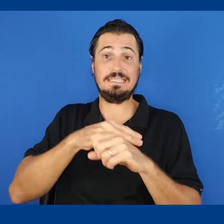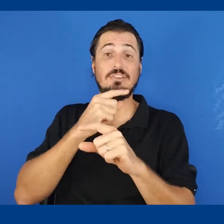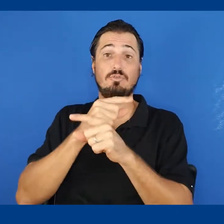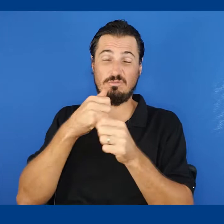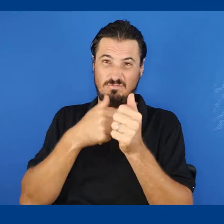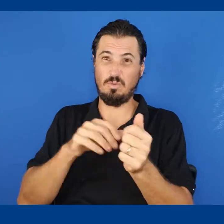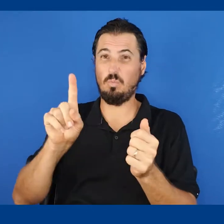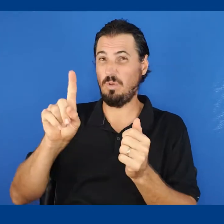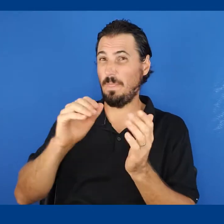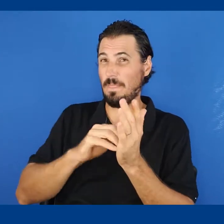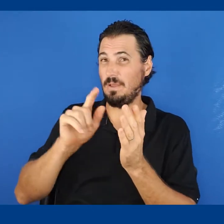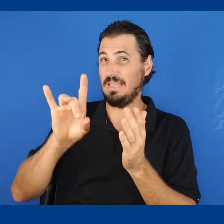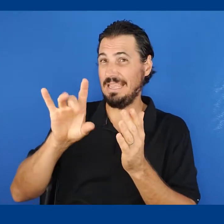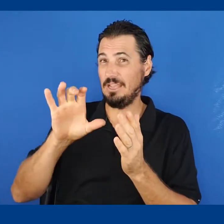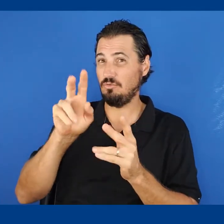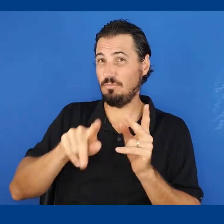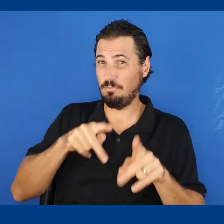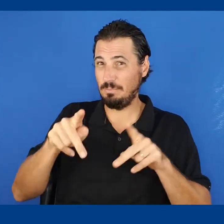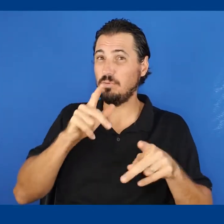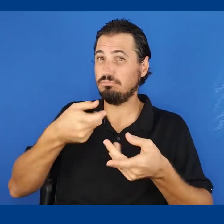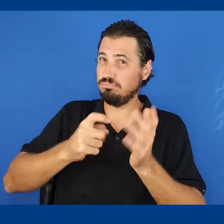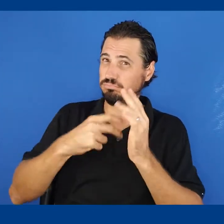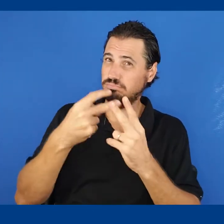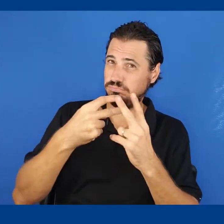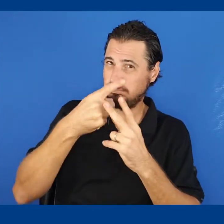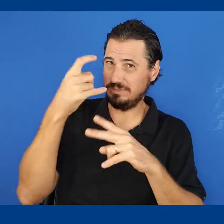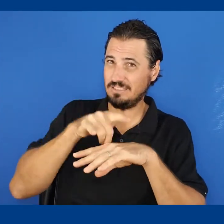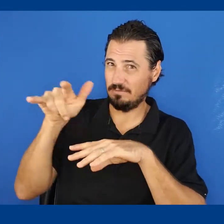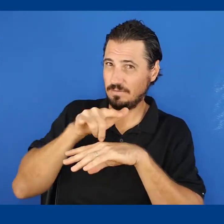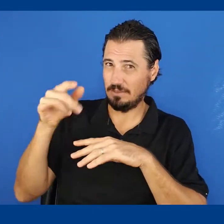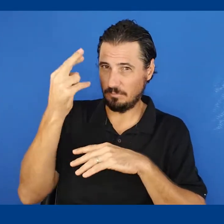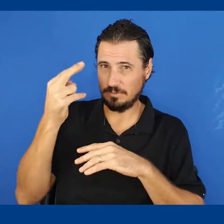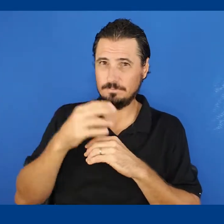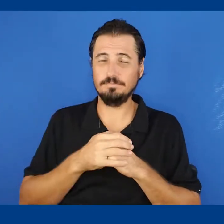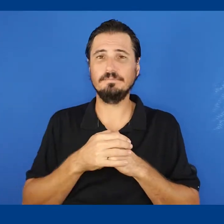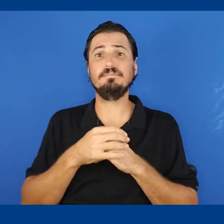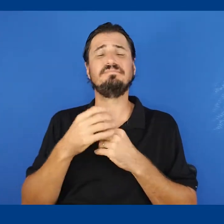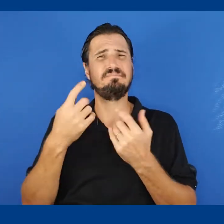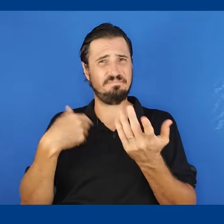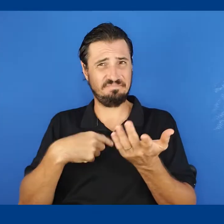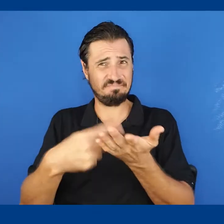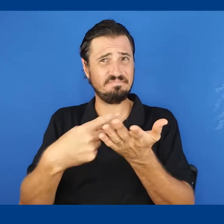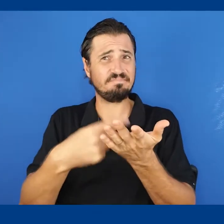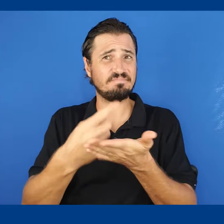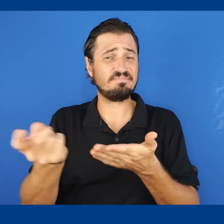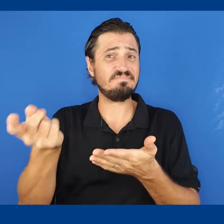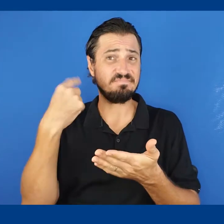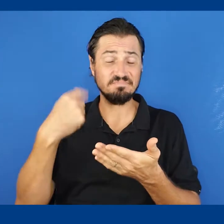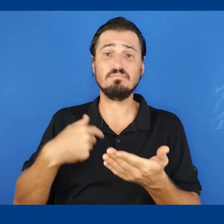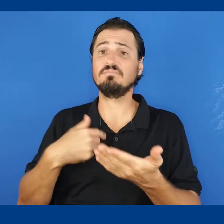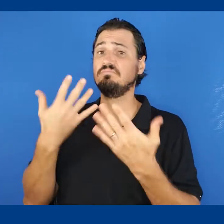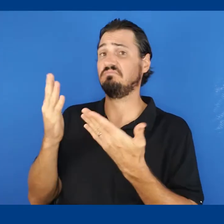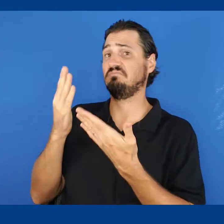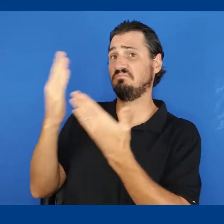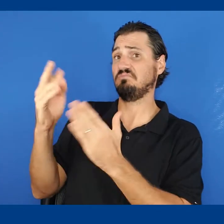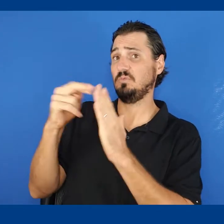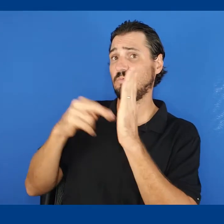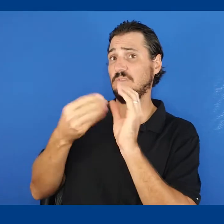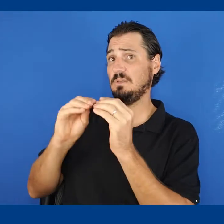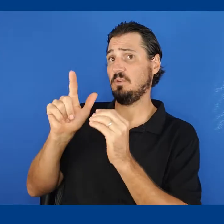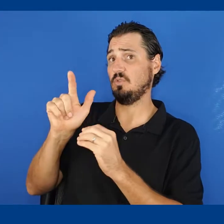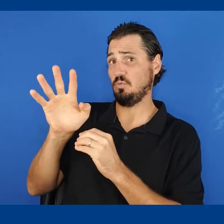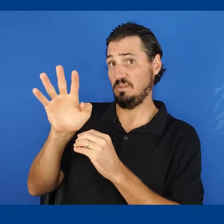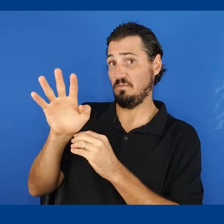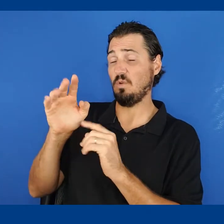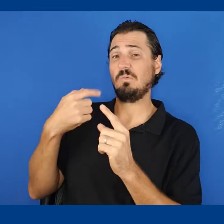1,800 people in travel-related quarantine. As we've discussed, last week we proposed Rule number 24 and we await